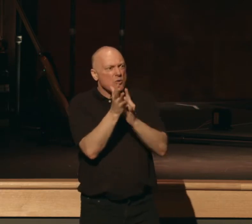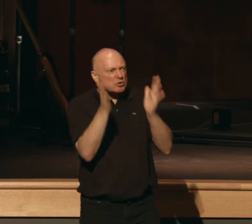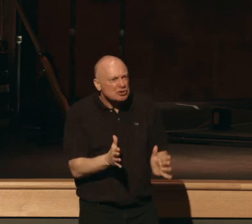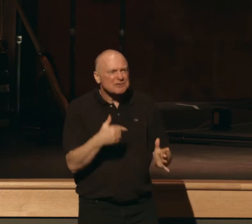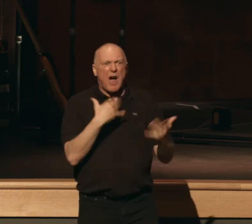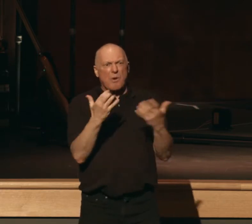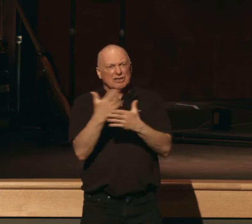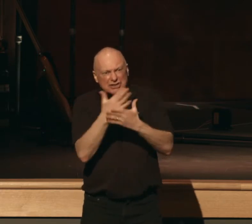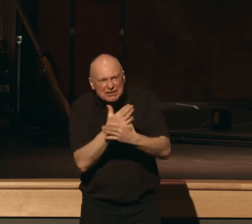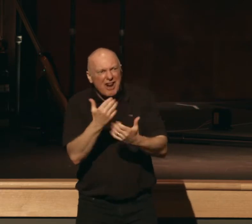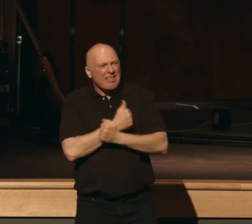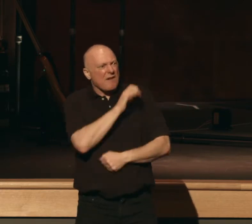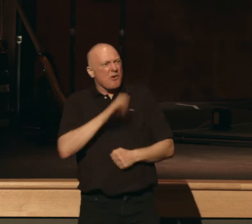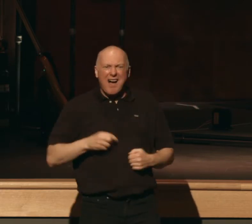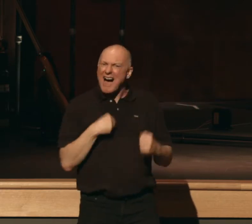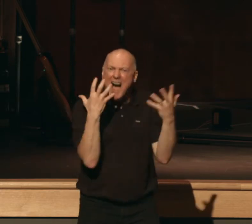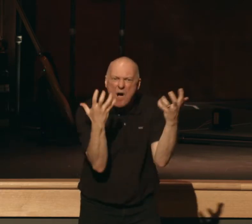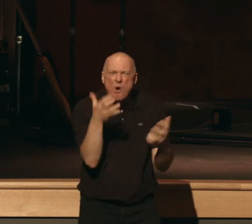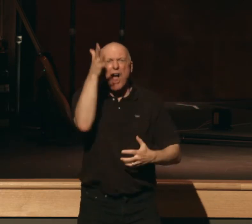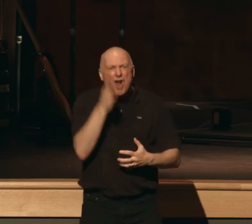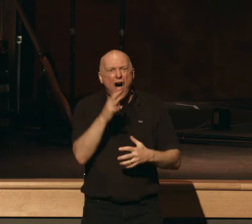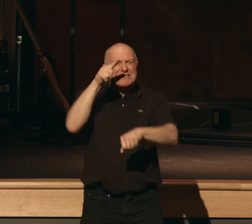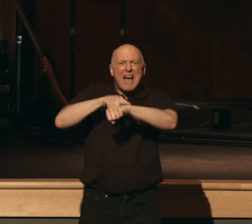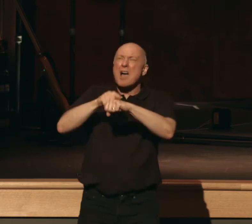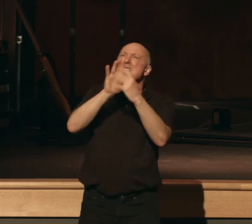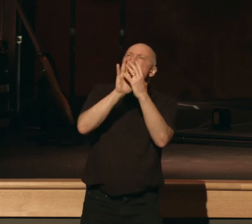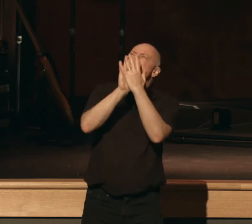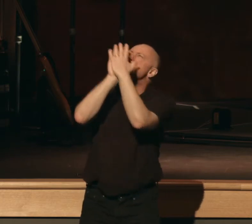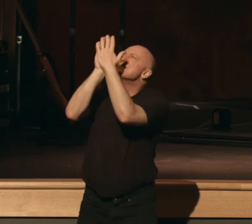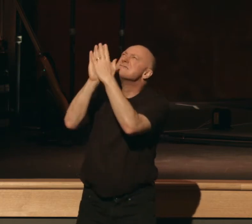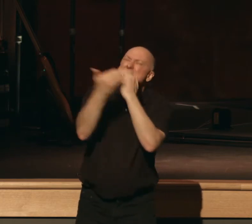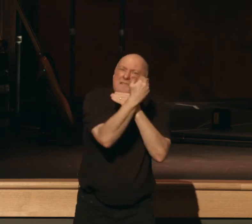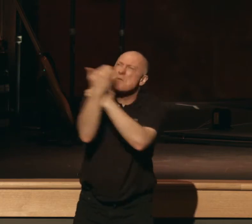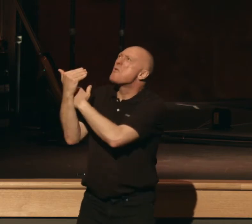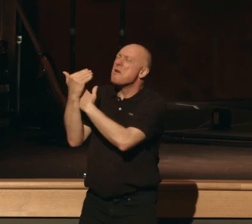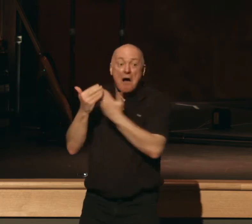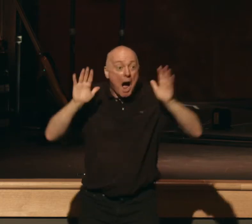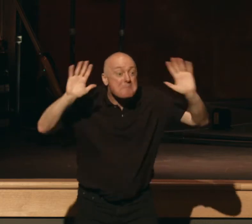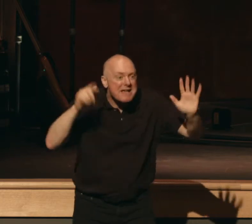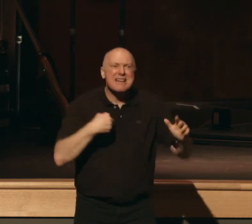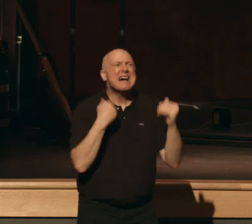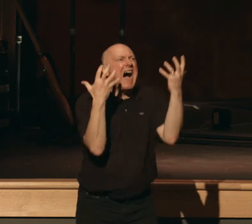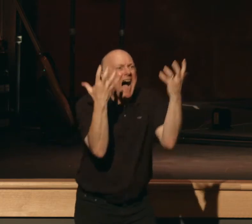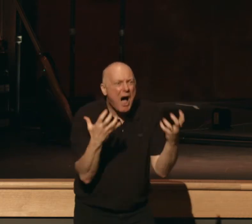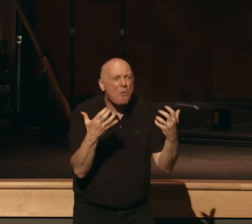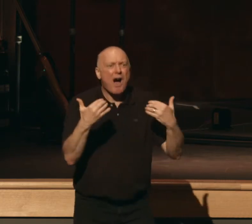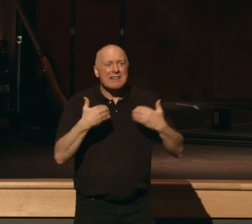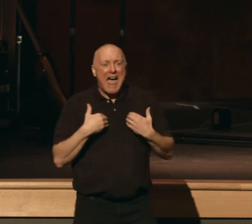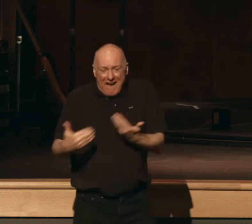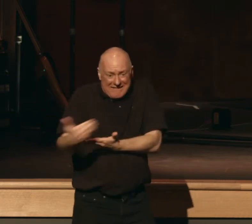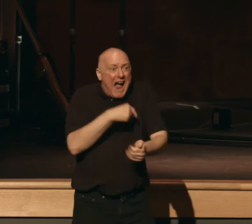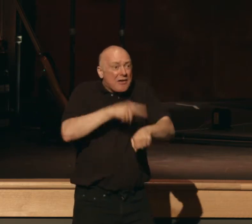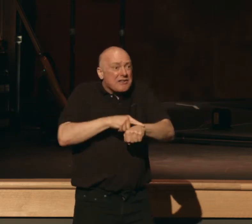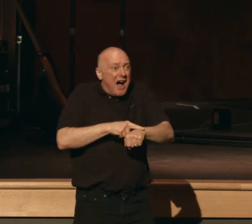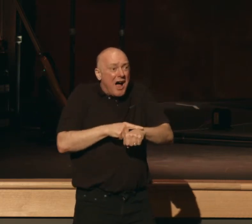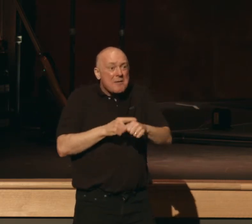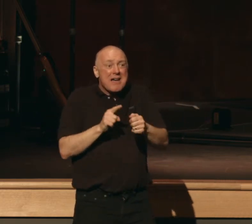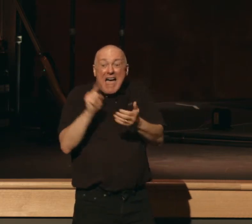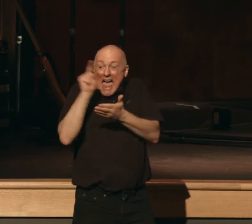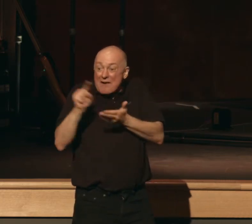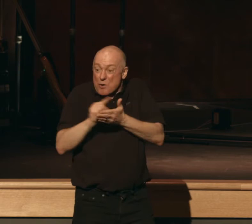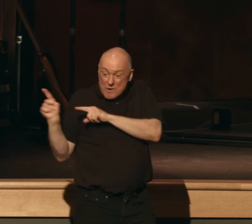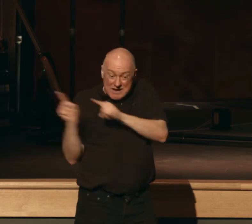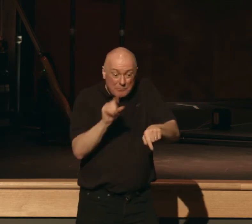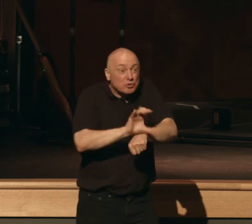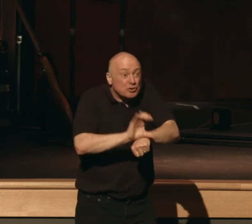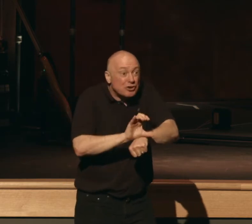and sharing the love of Christ. I want to have God time every day. That's amazing. I want to have a gather time. I want to get together with the